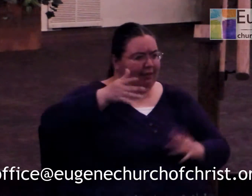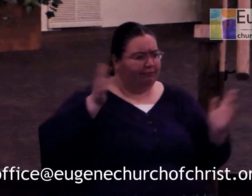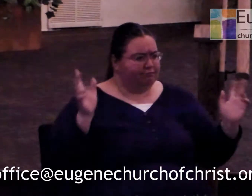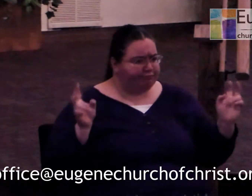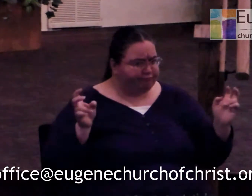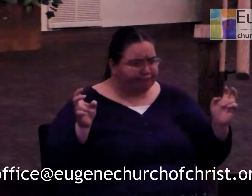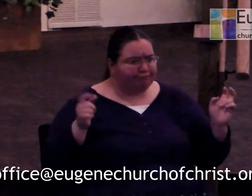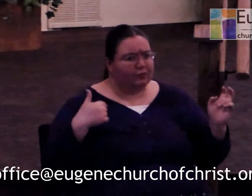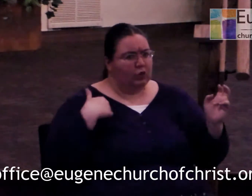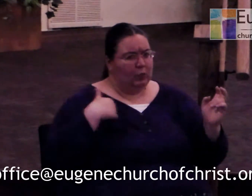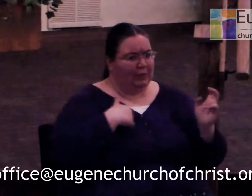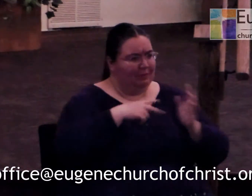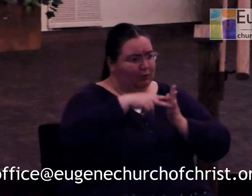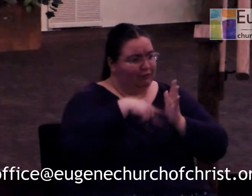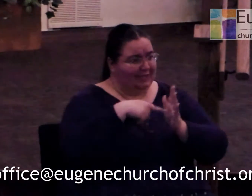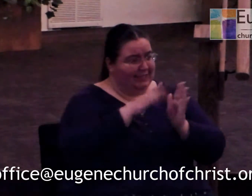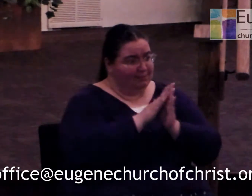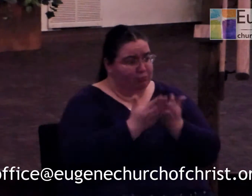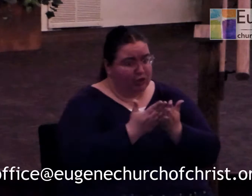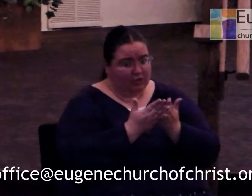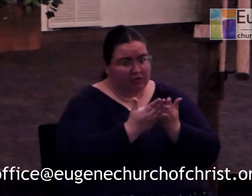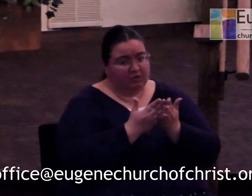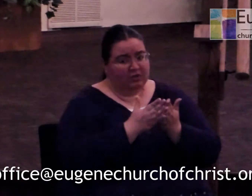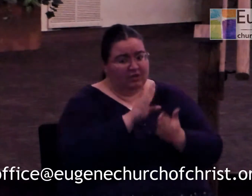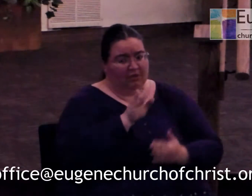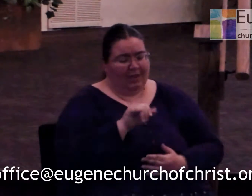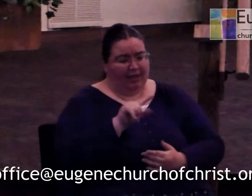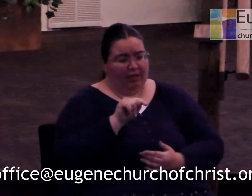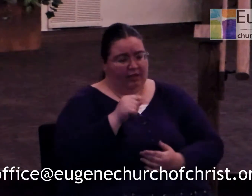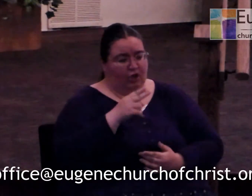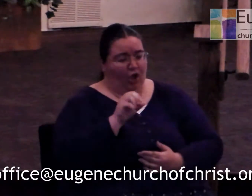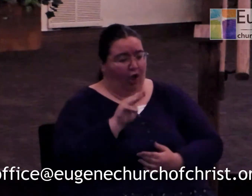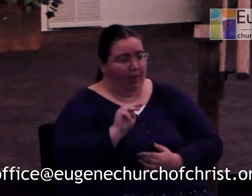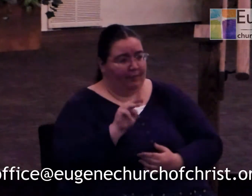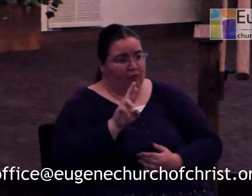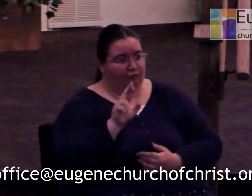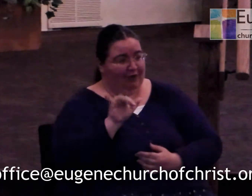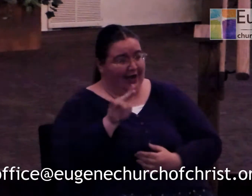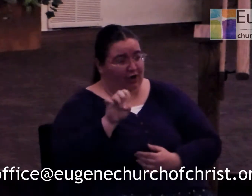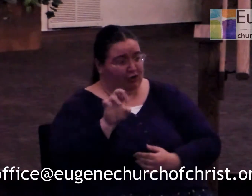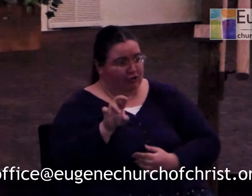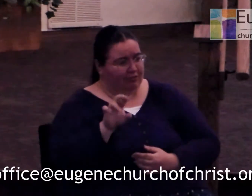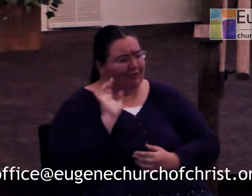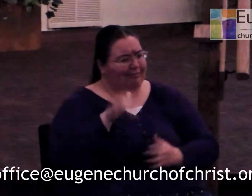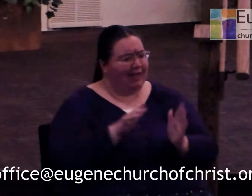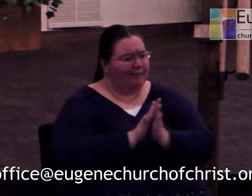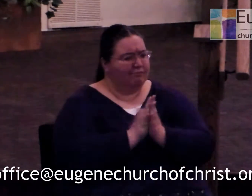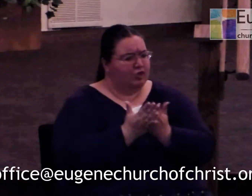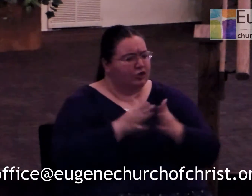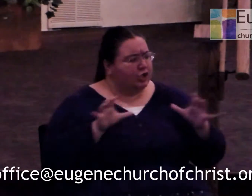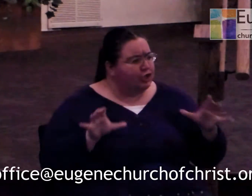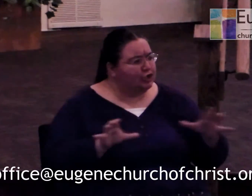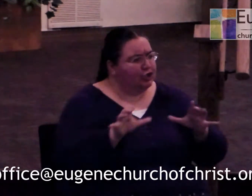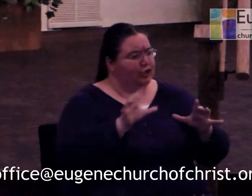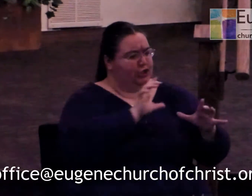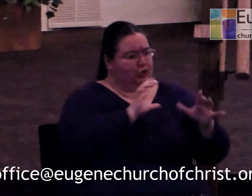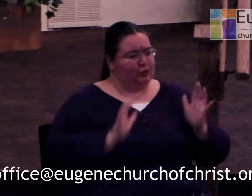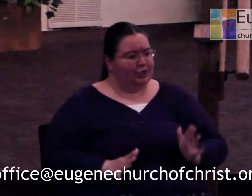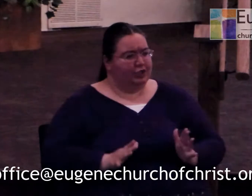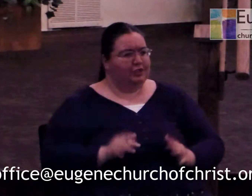Rainer, and it is a book that encourages us as Christians to not just show up and to be members, and